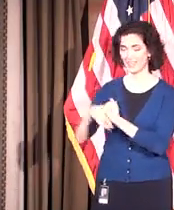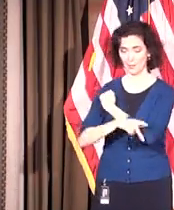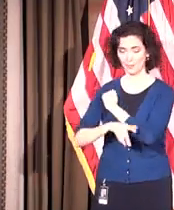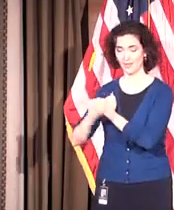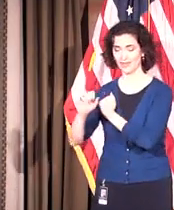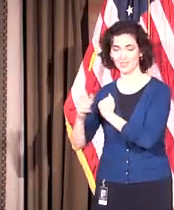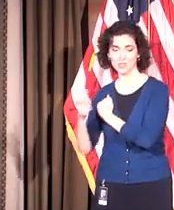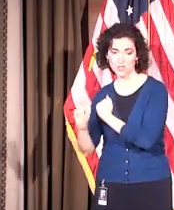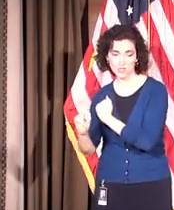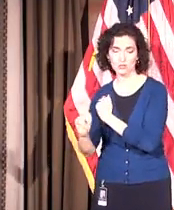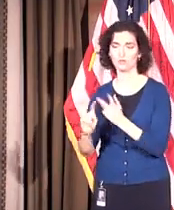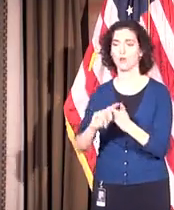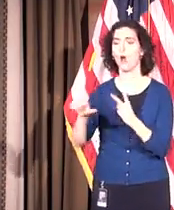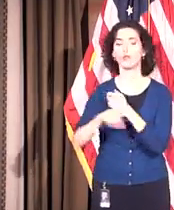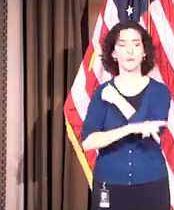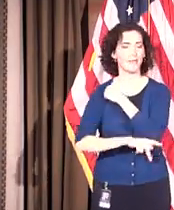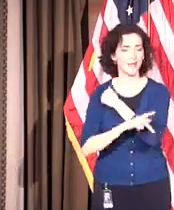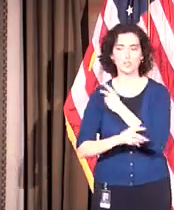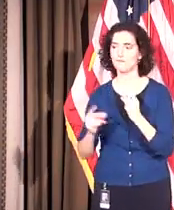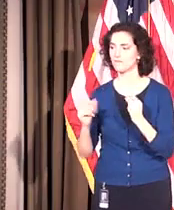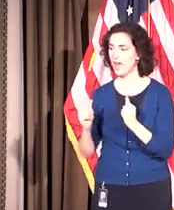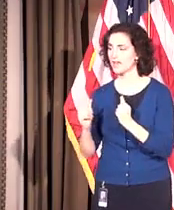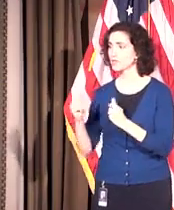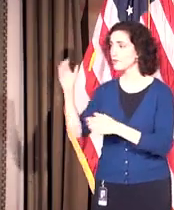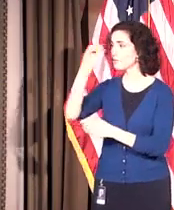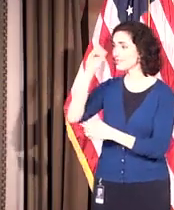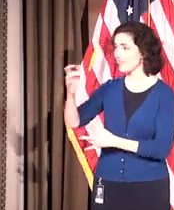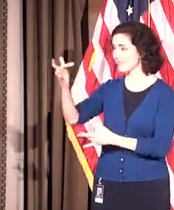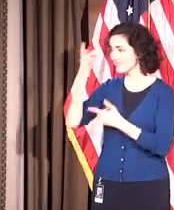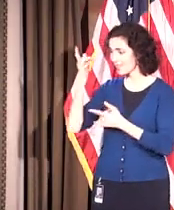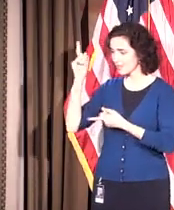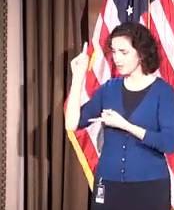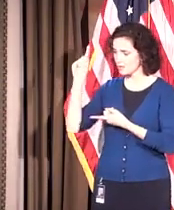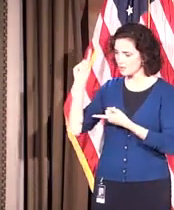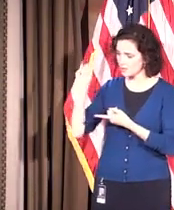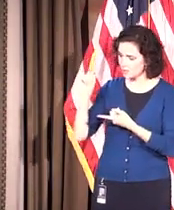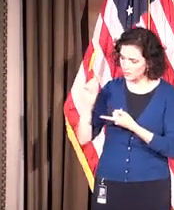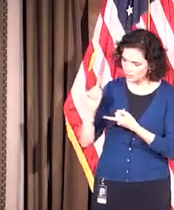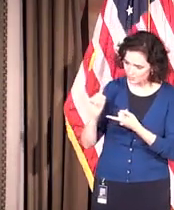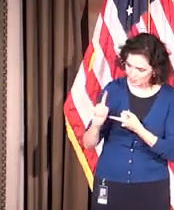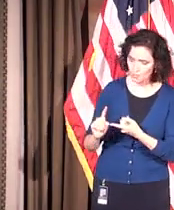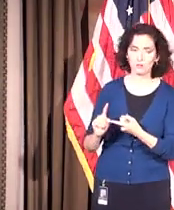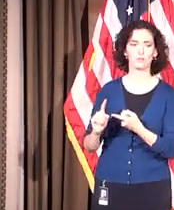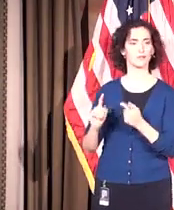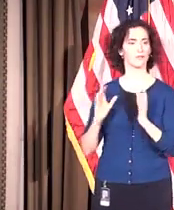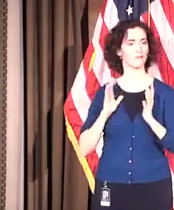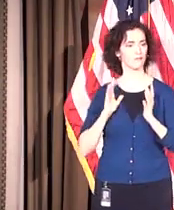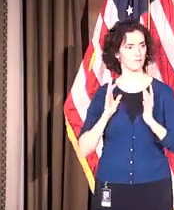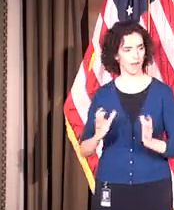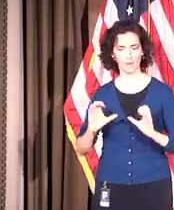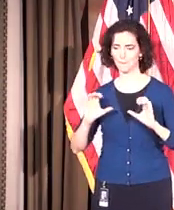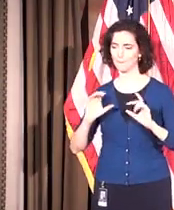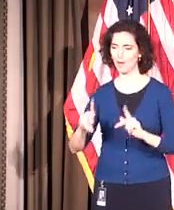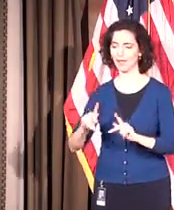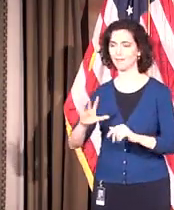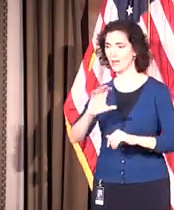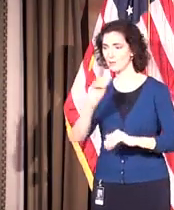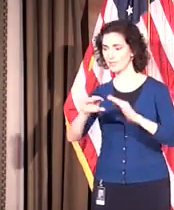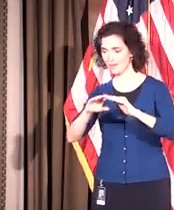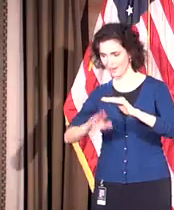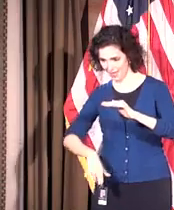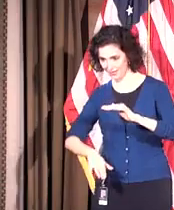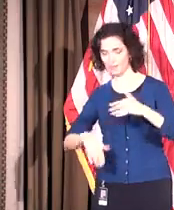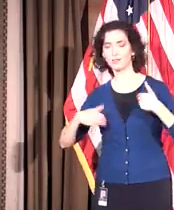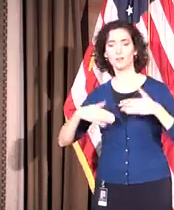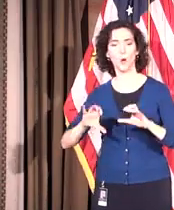can quickly get back on top of things, get that percent positivity going down, and then we can get them below 5%